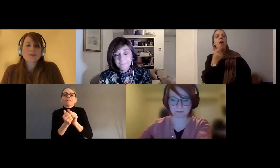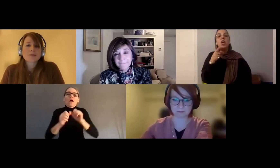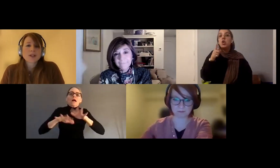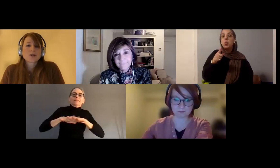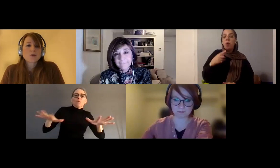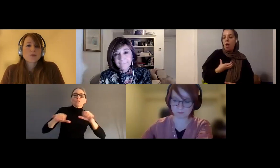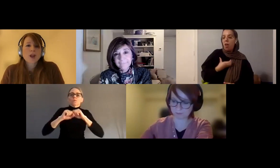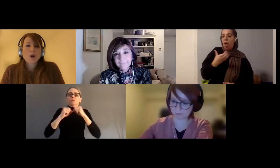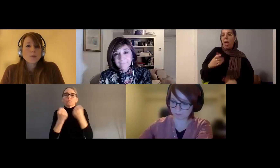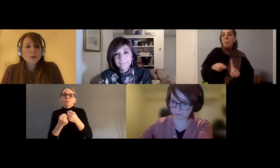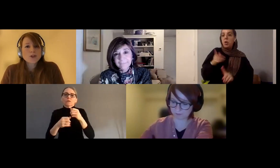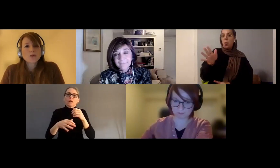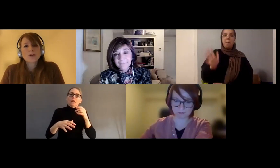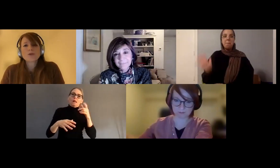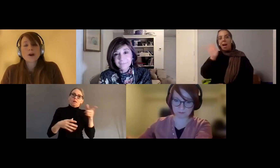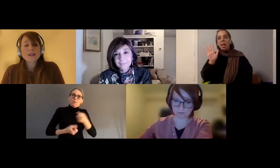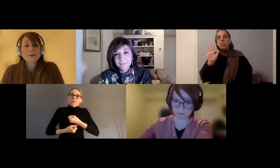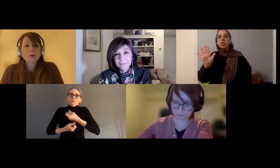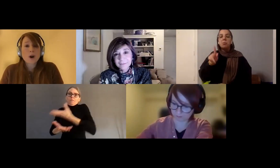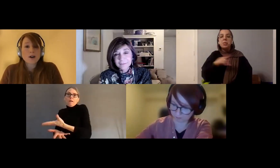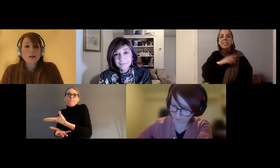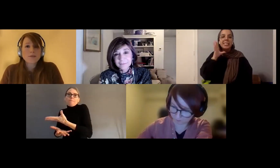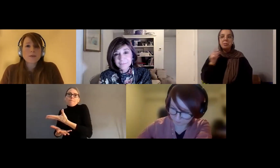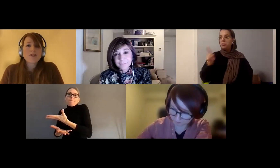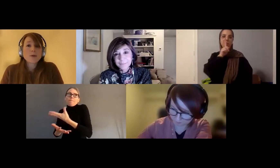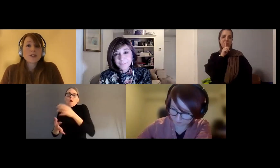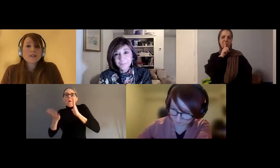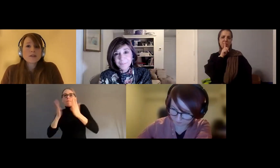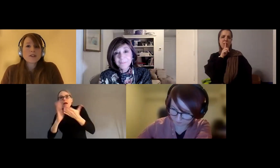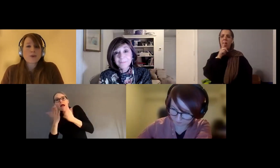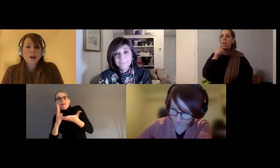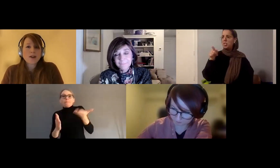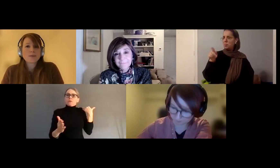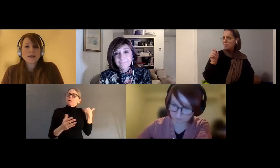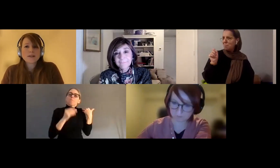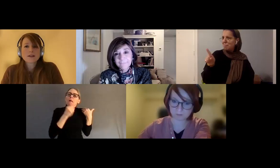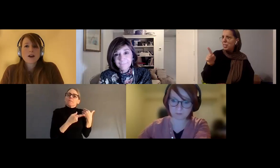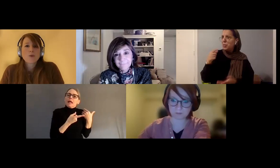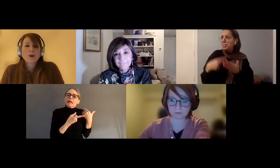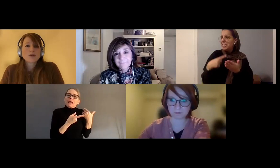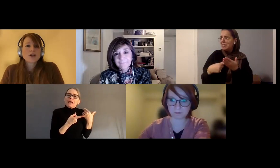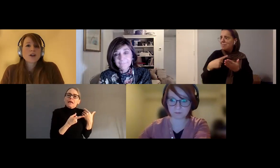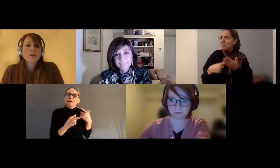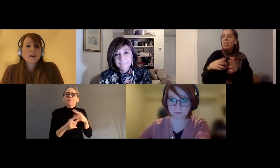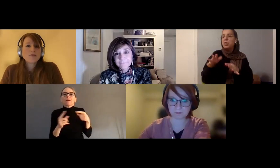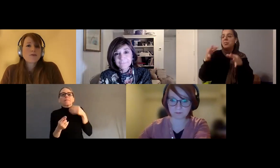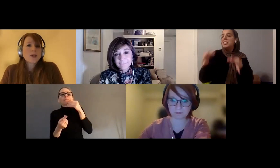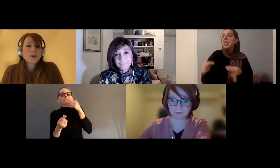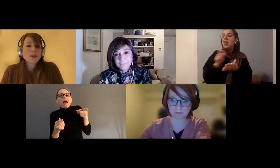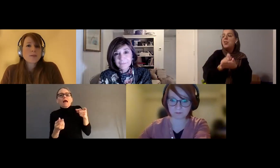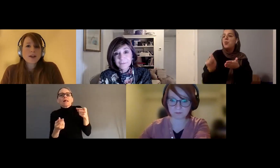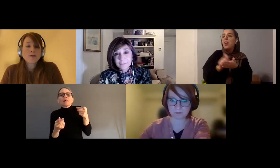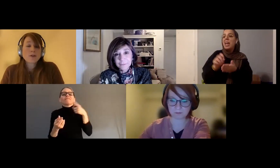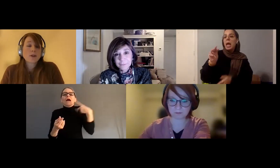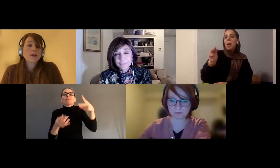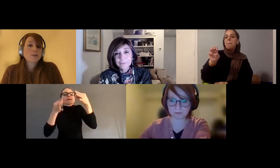experiences. So what pushed you into writing a memoir, a very intimate and private piece where you share many